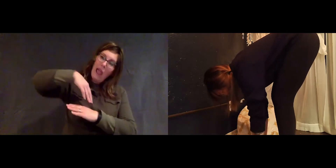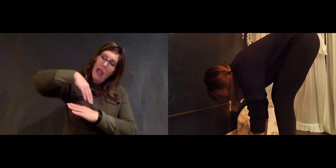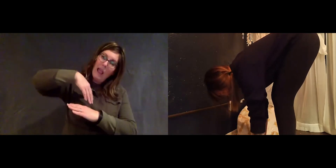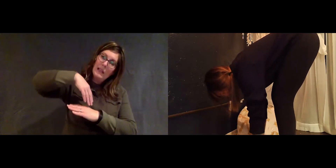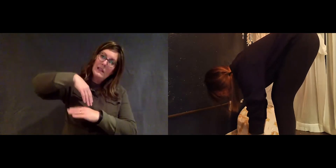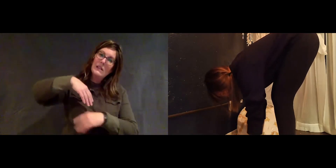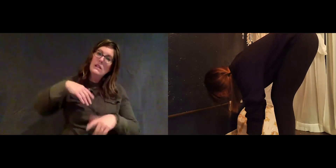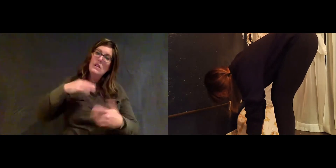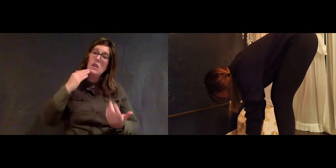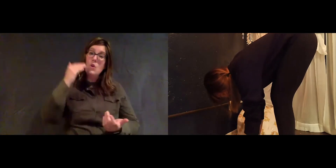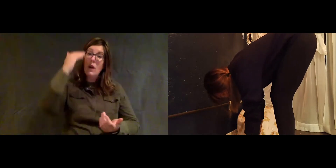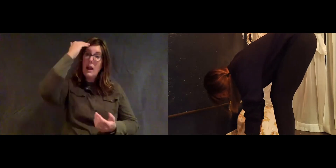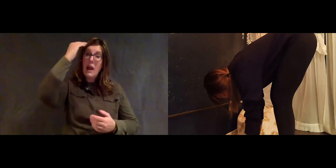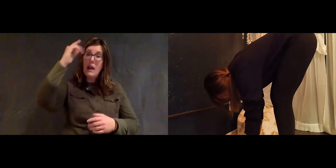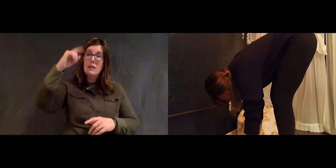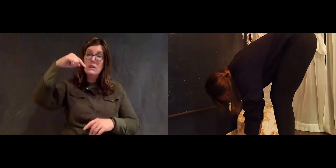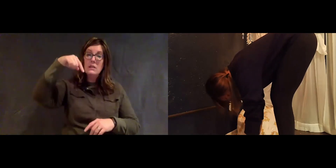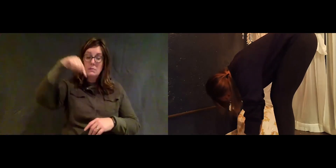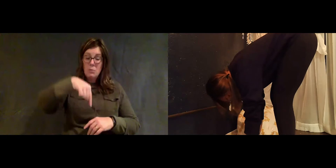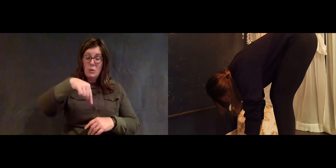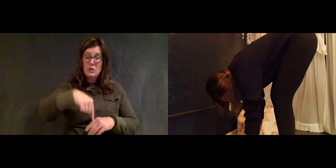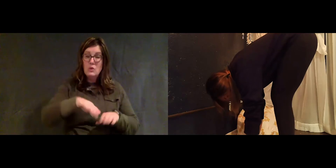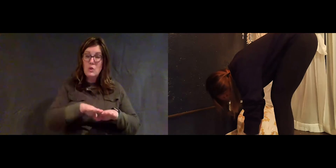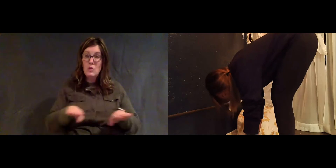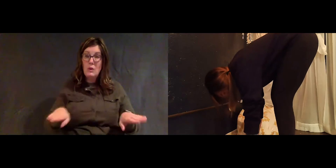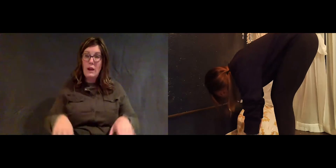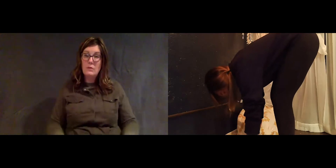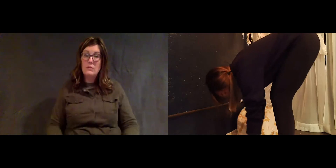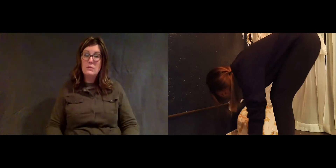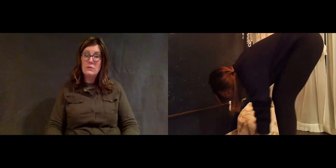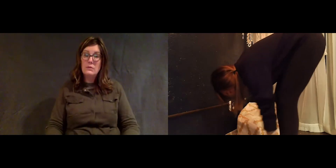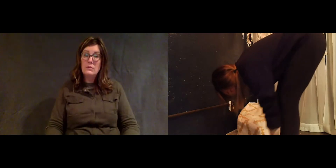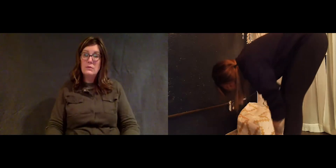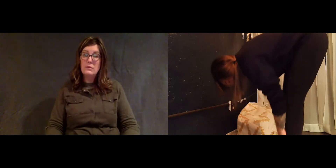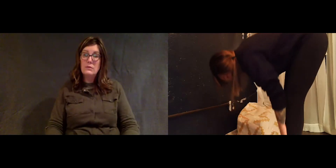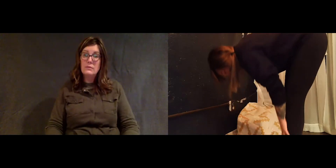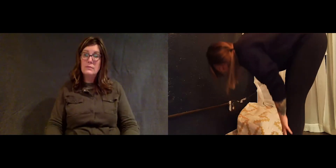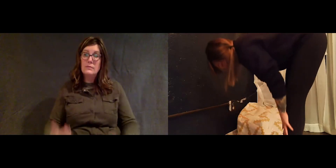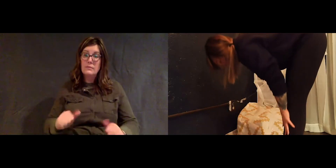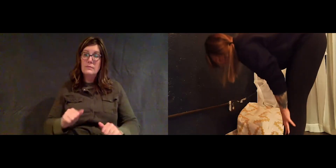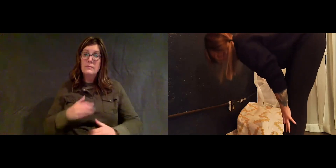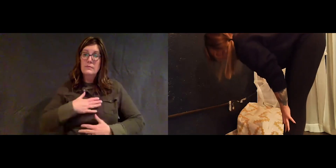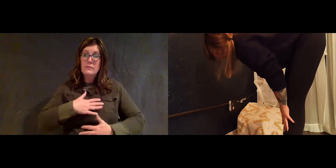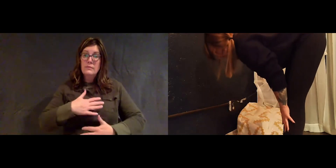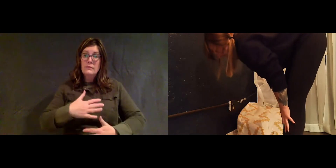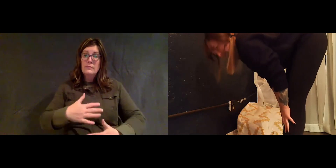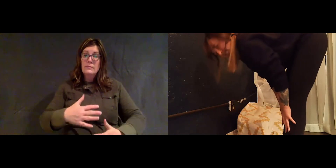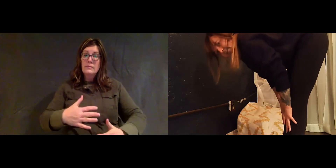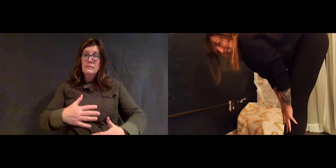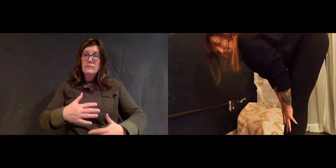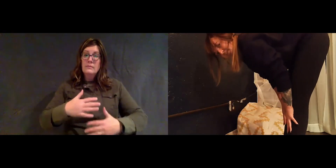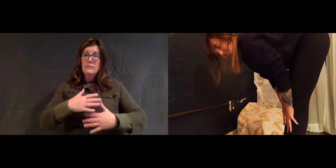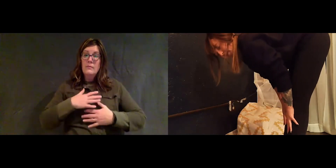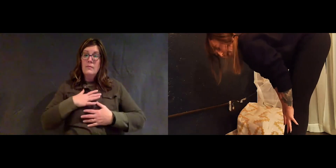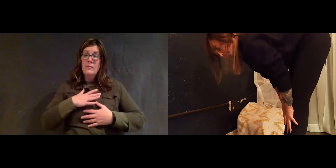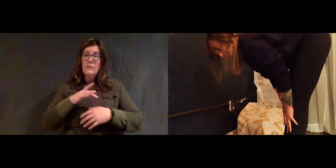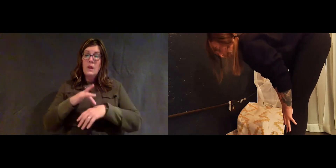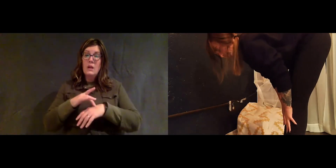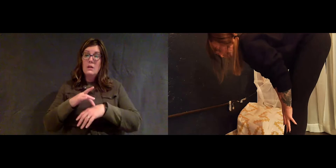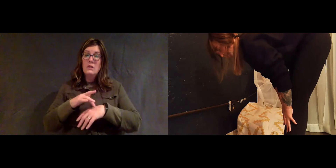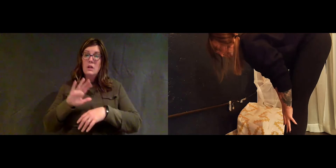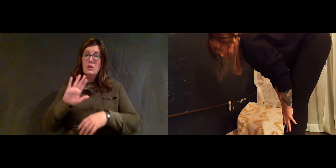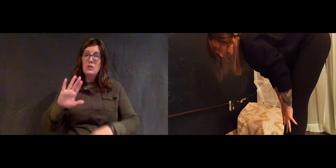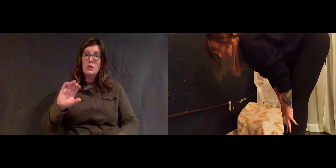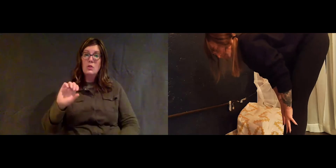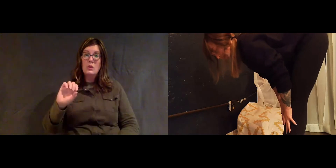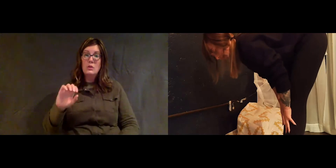of your head's pointing down toward the ground. As you inhale, slide your hands up to your shins and lift up halfway